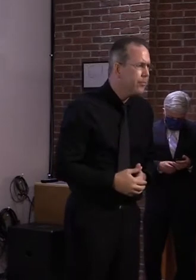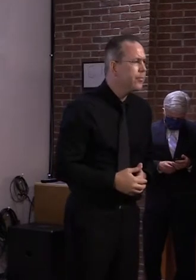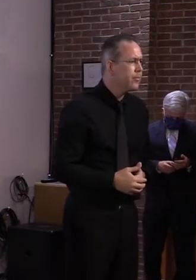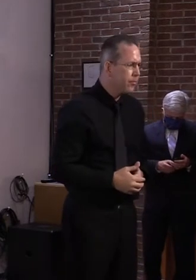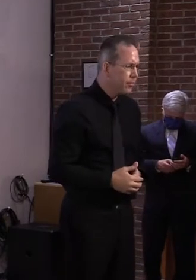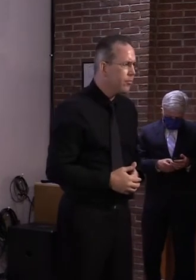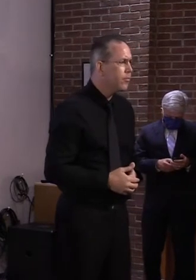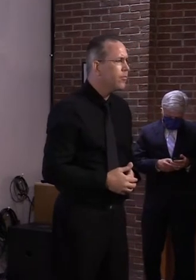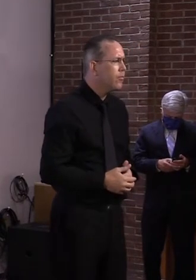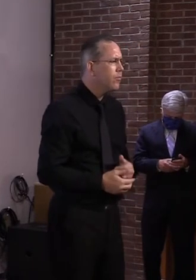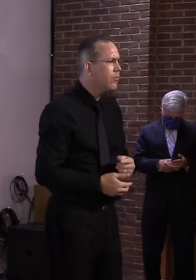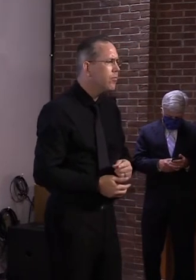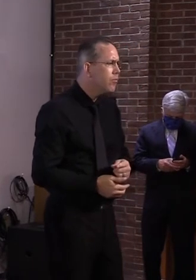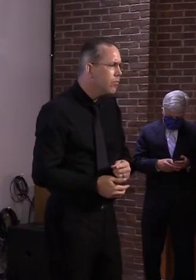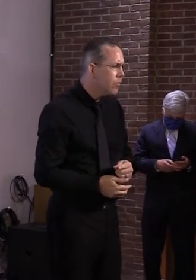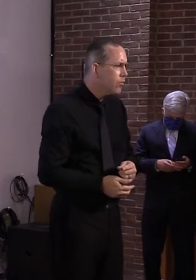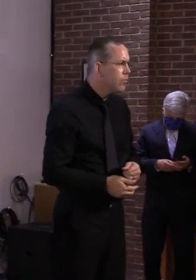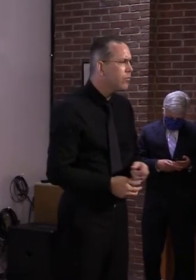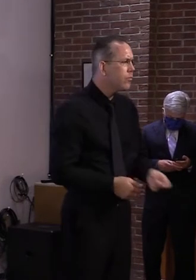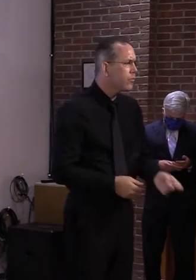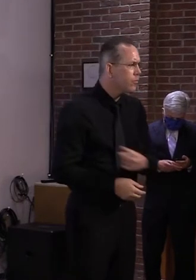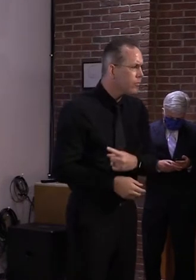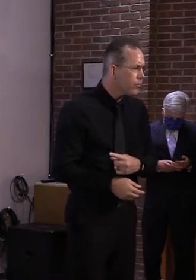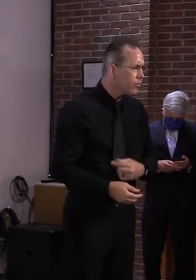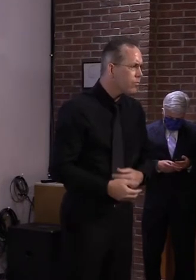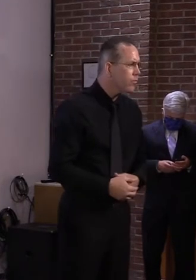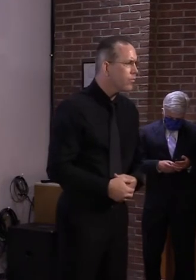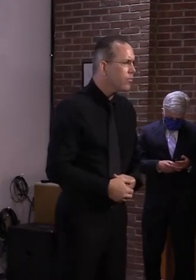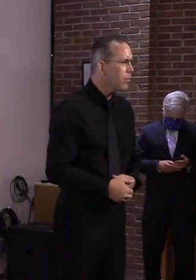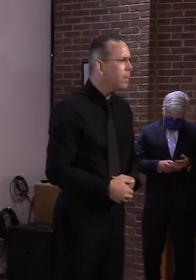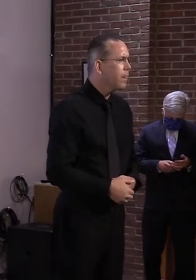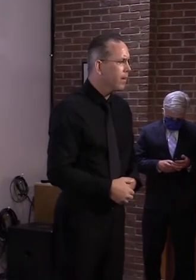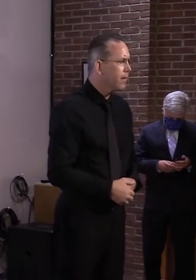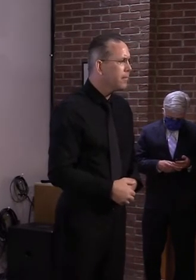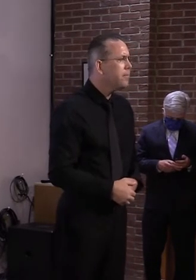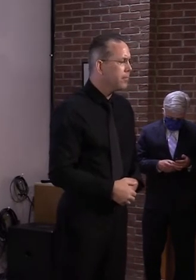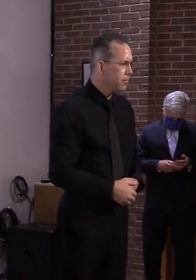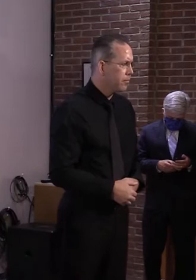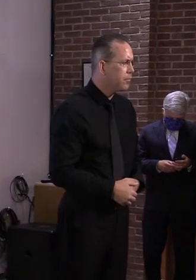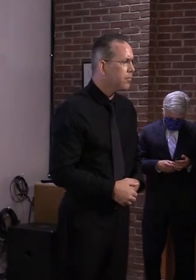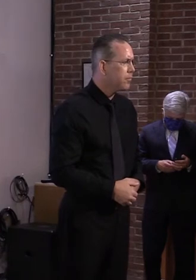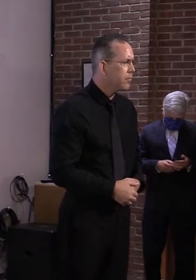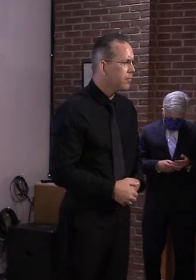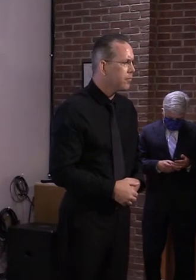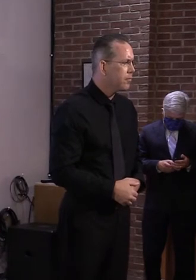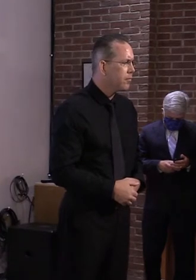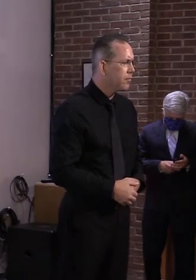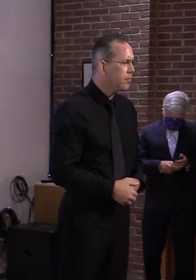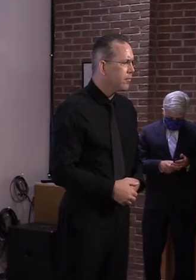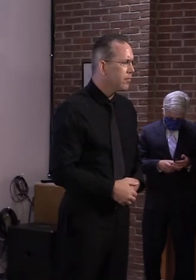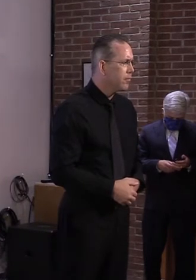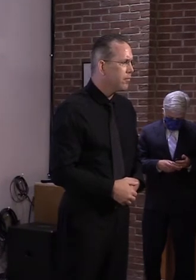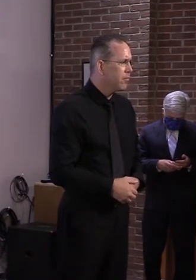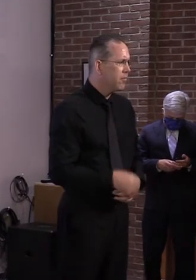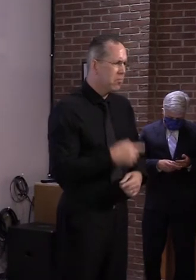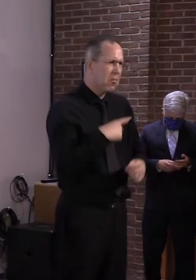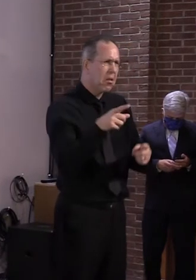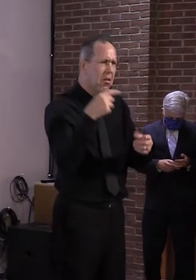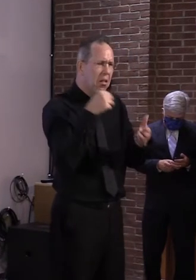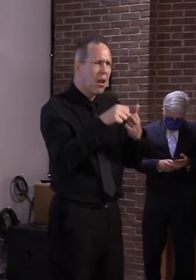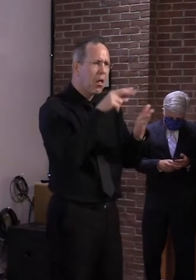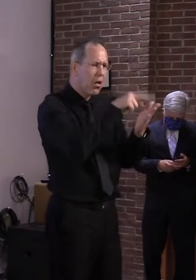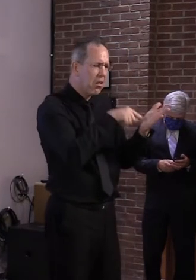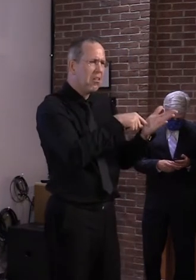painting, using paint, being now permitted, which strikes me as a lot more permanent than